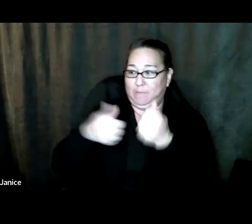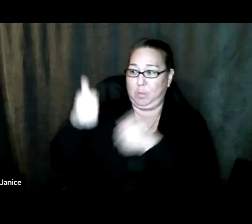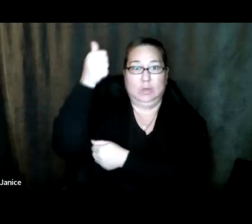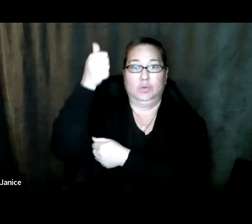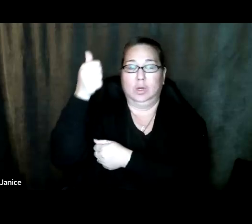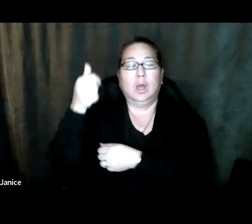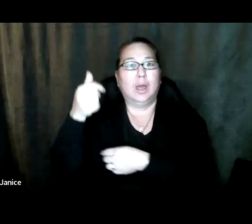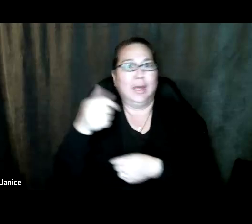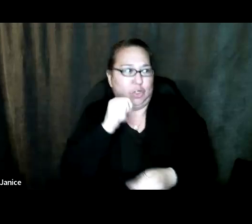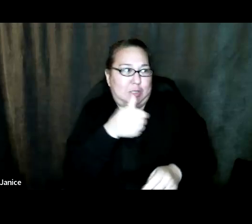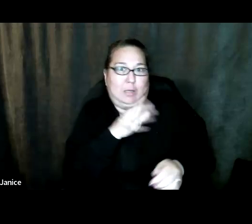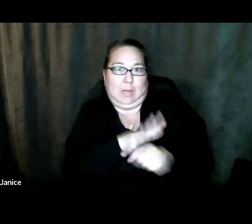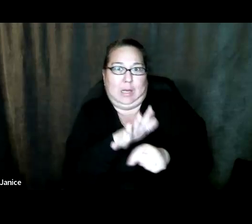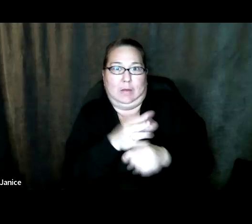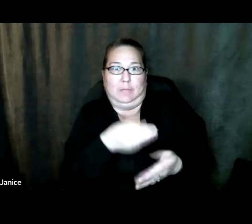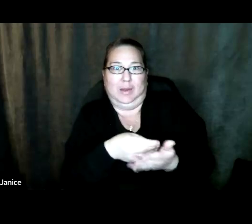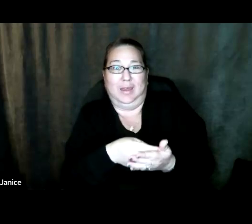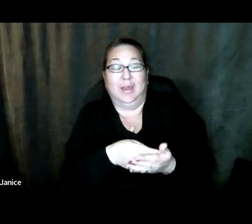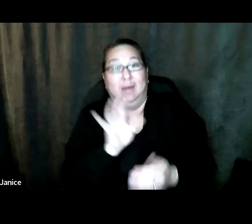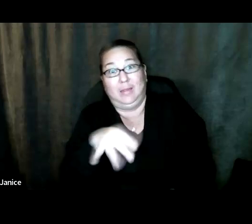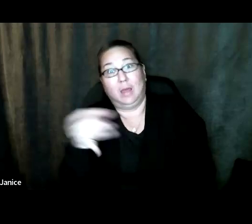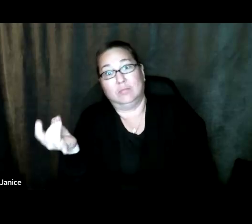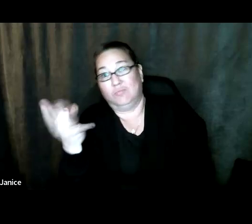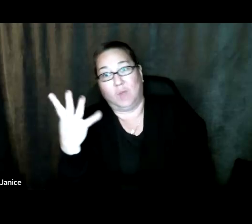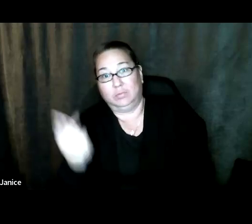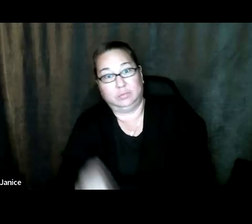positions allocated. And that's frankly ridiculous.